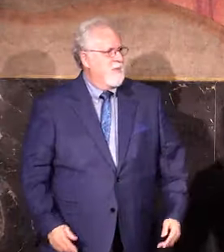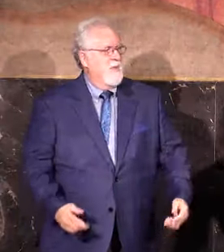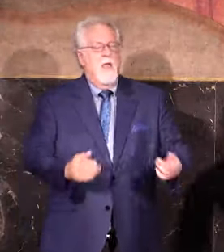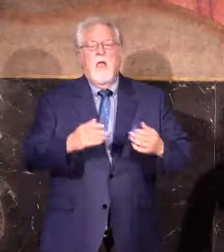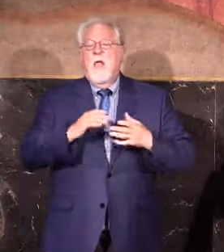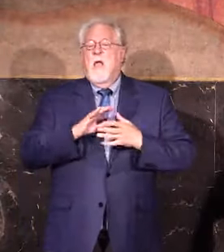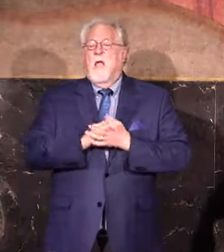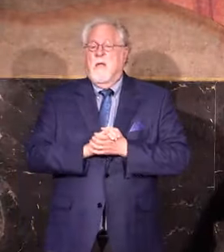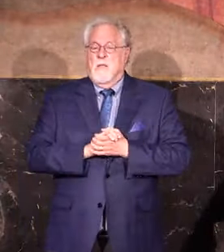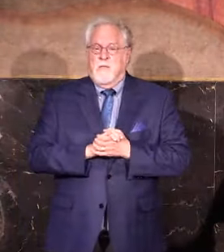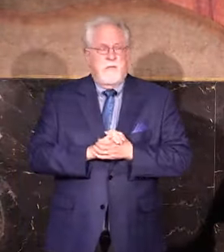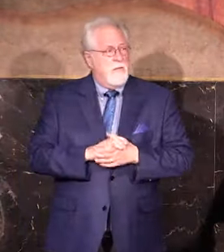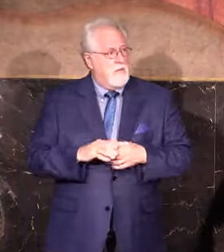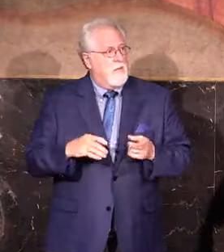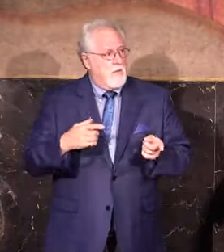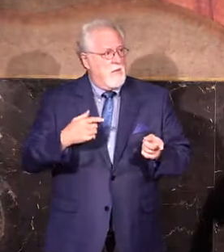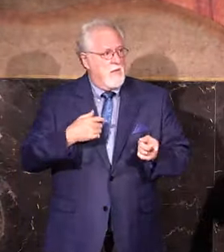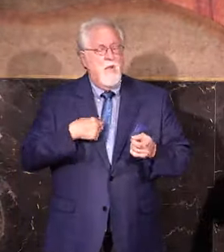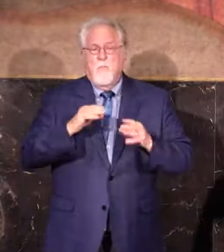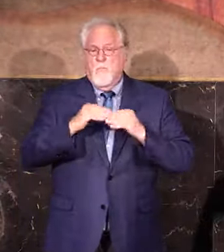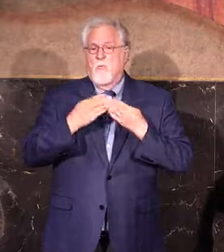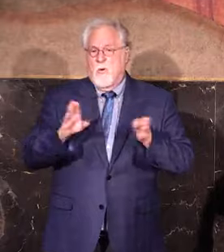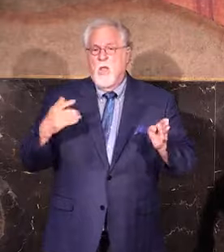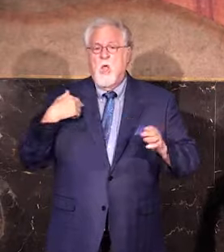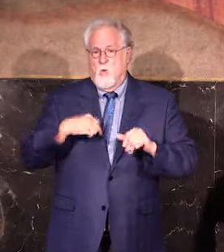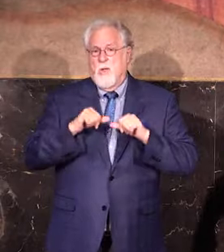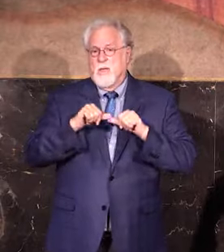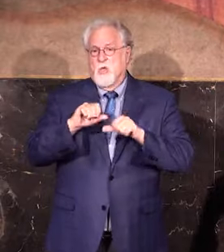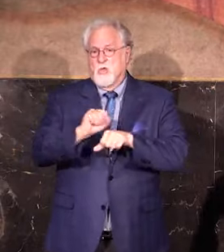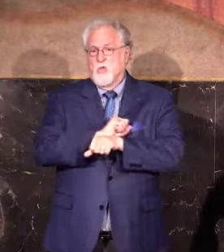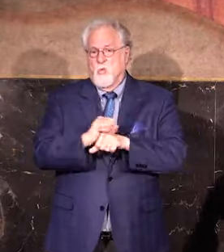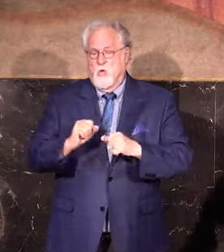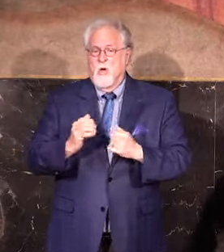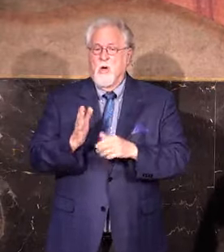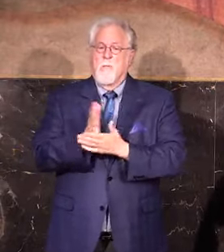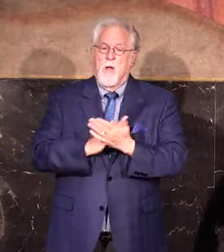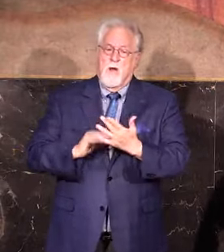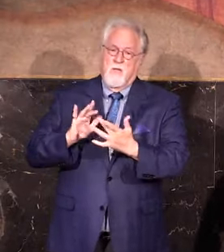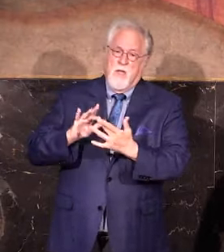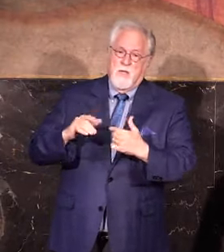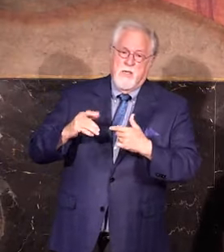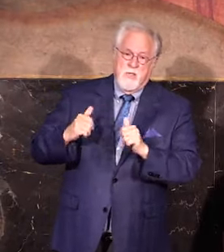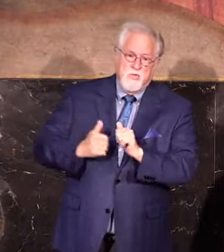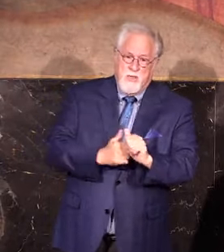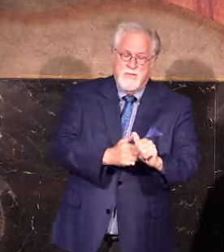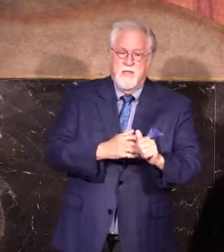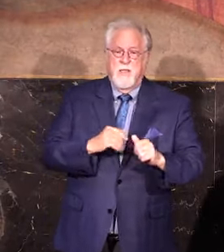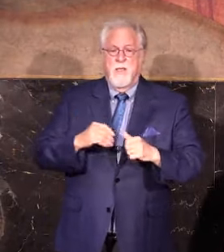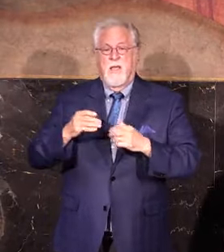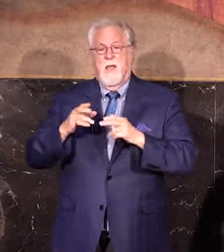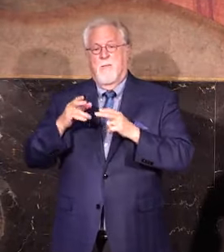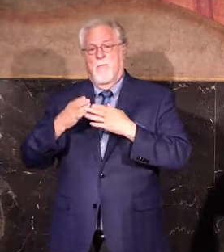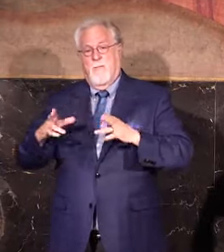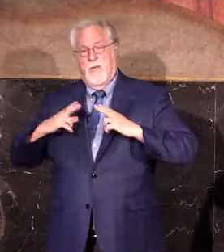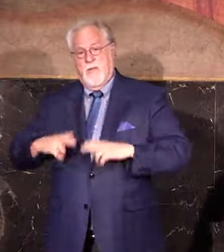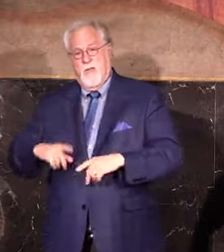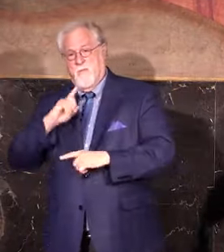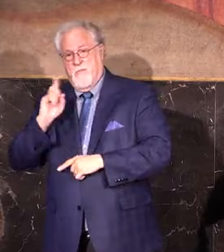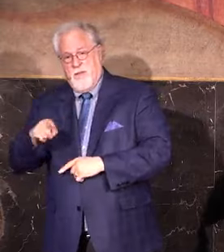Yeah, so I'll answer it more broadly. We continue to work as a part of contact tracing and as a part of public health's mandate